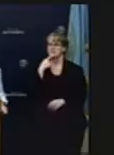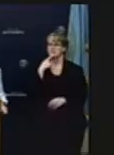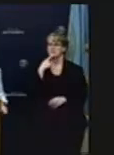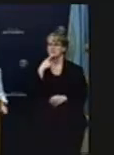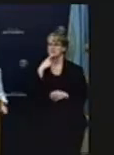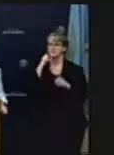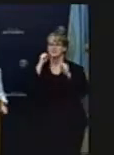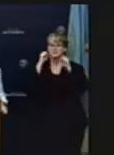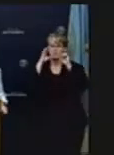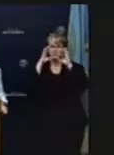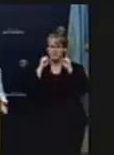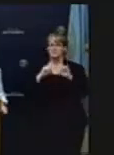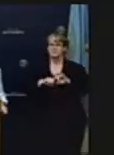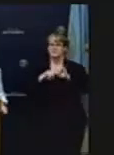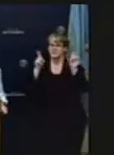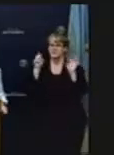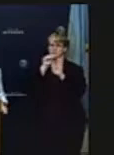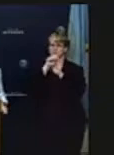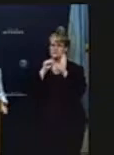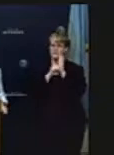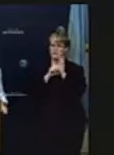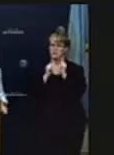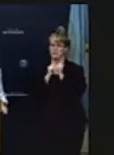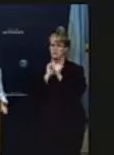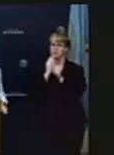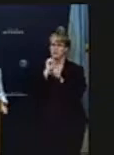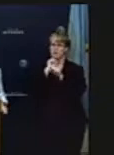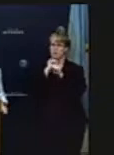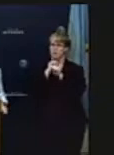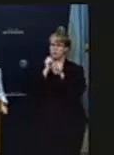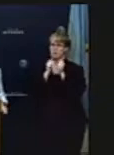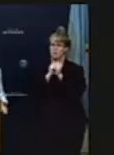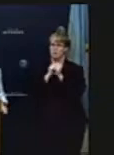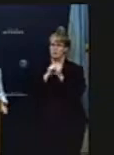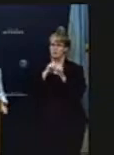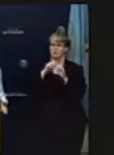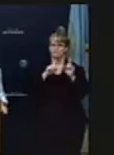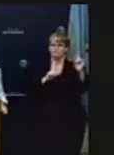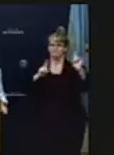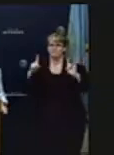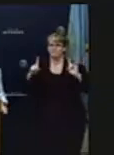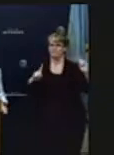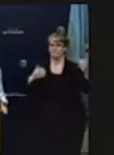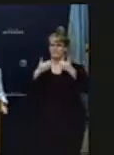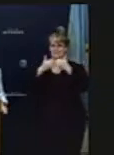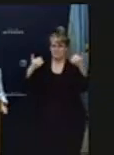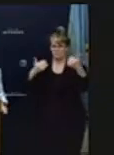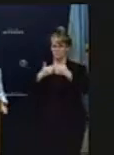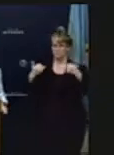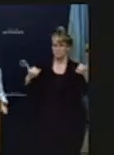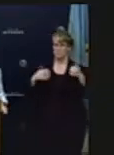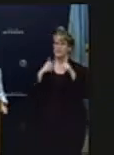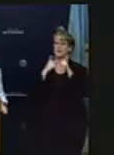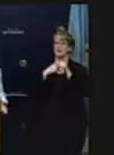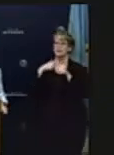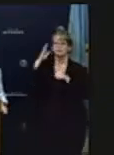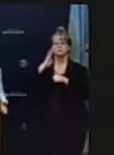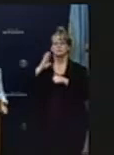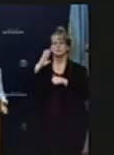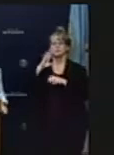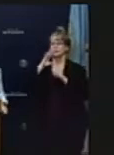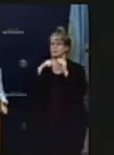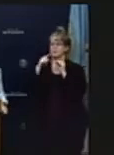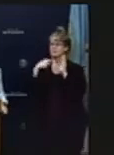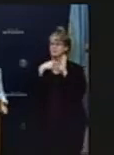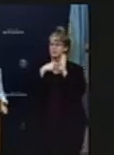this state through our efforts of social distancing. When we were first talking about these models a couple weeks